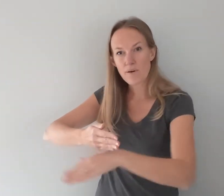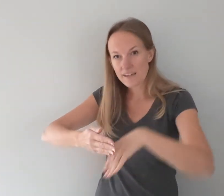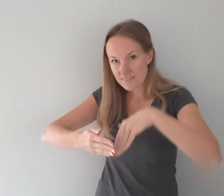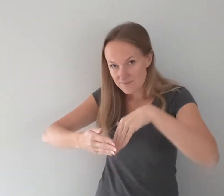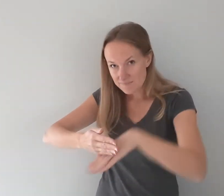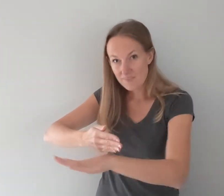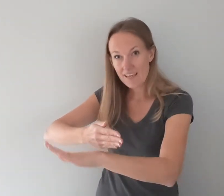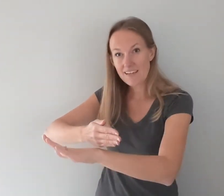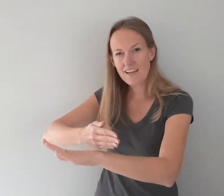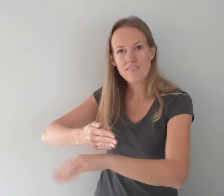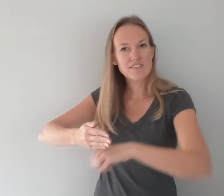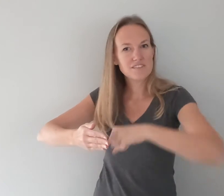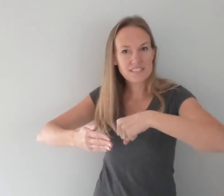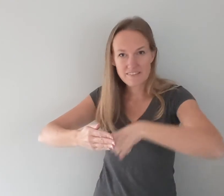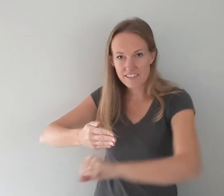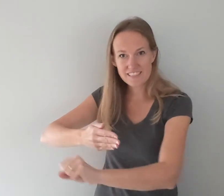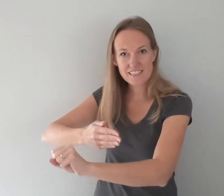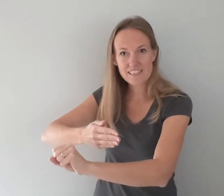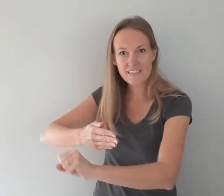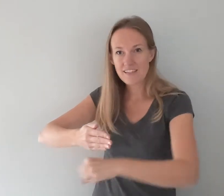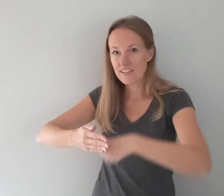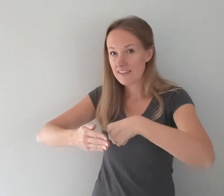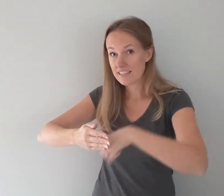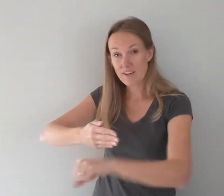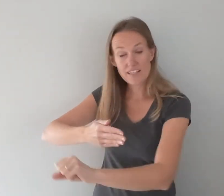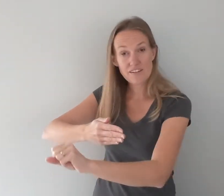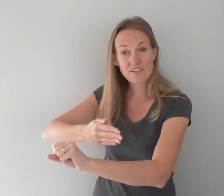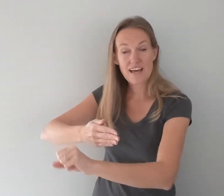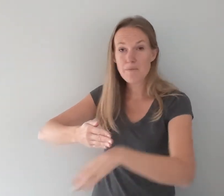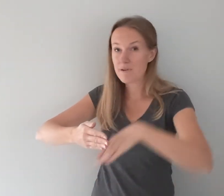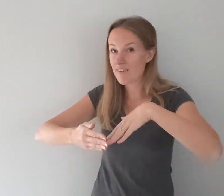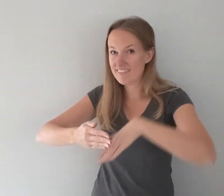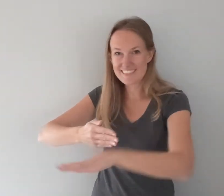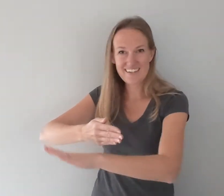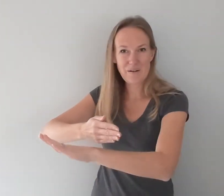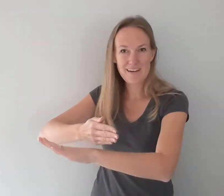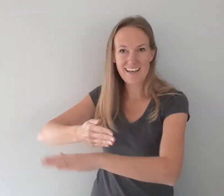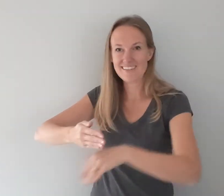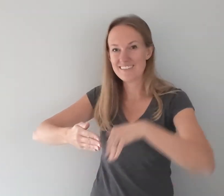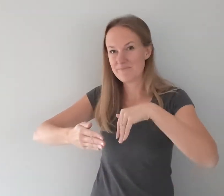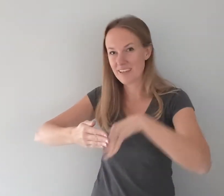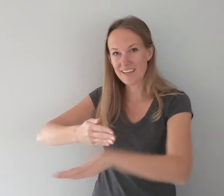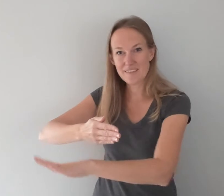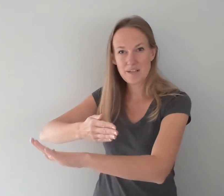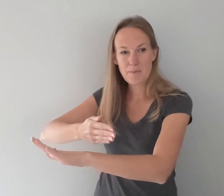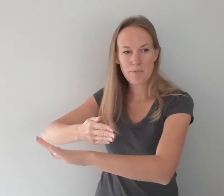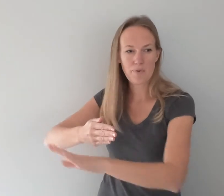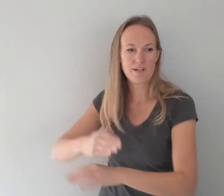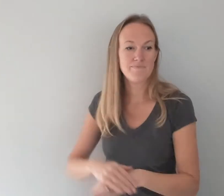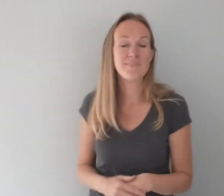born, okay? I've also seen a fist. That's fine, you can do that, but I've always done an open hand, okay? Born.